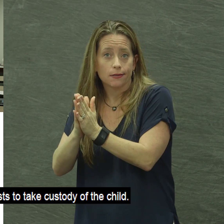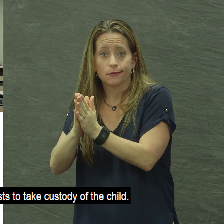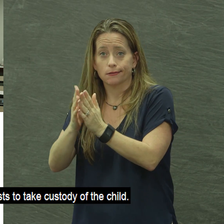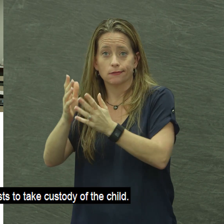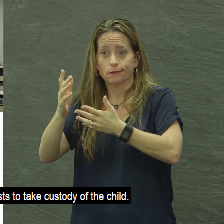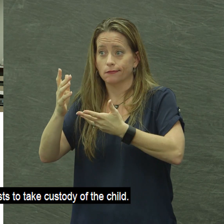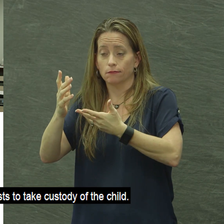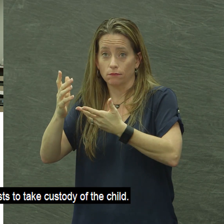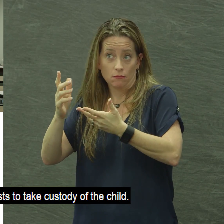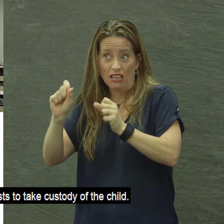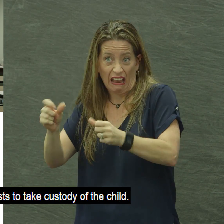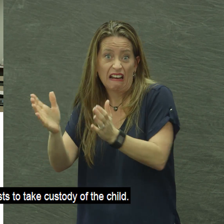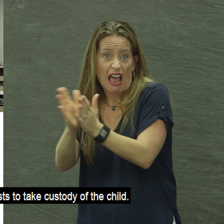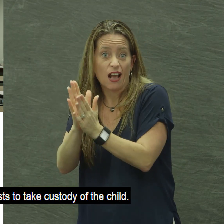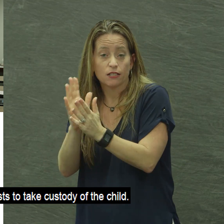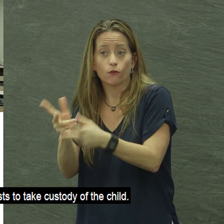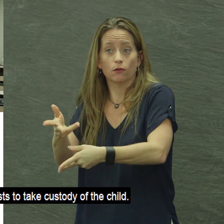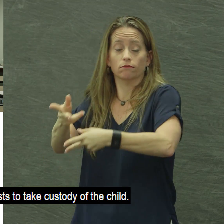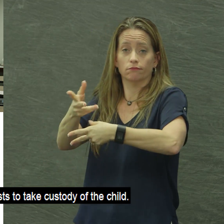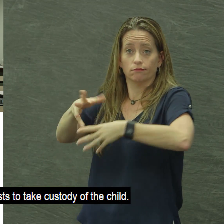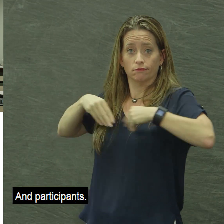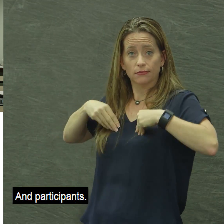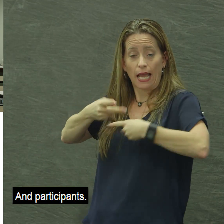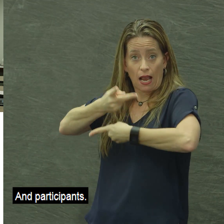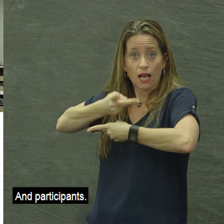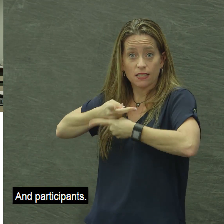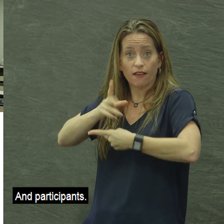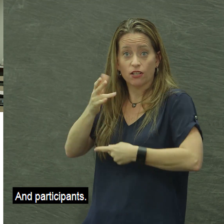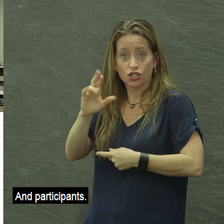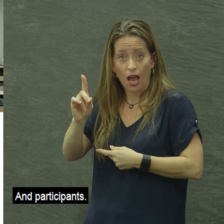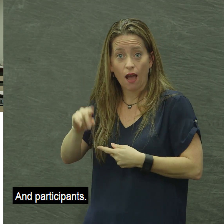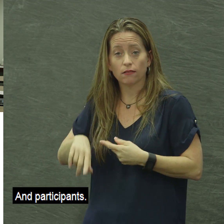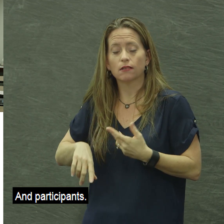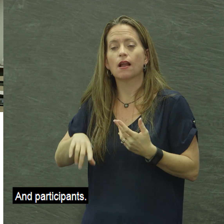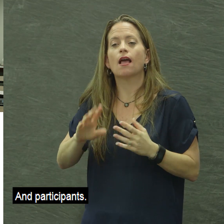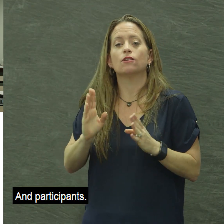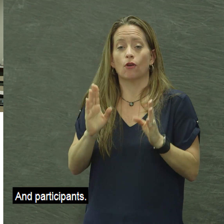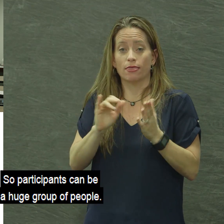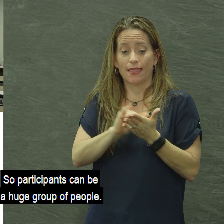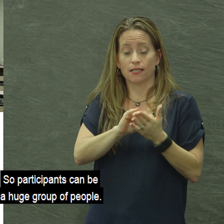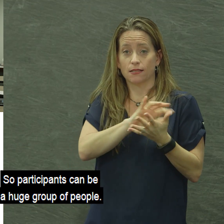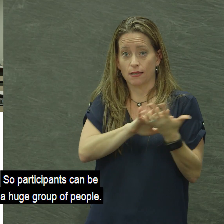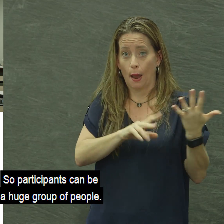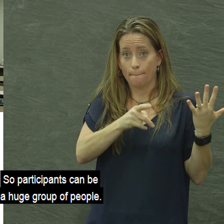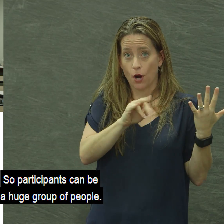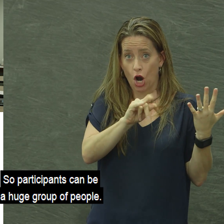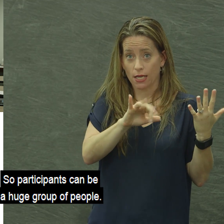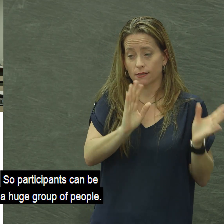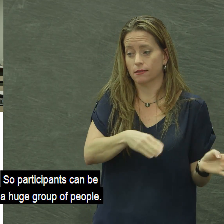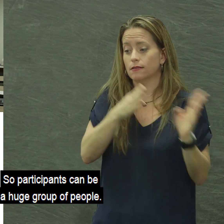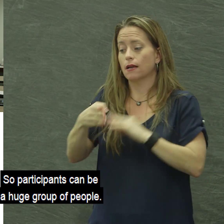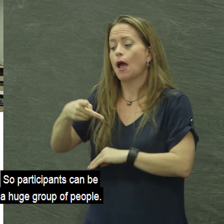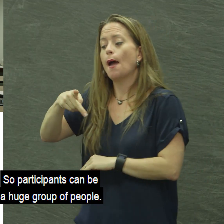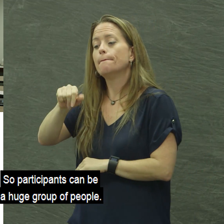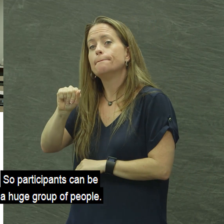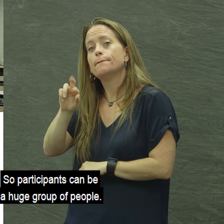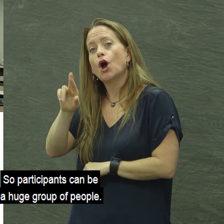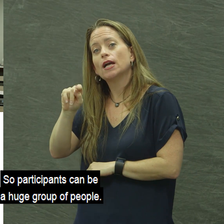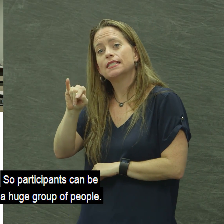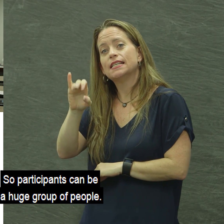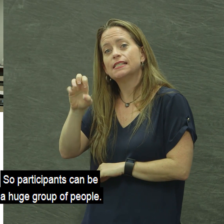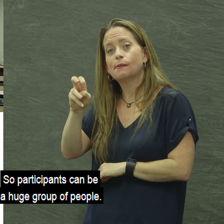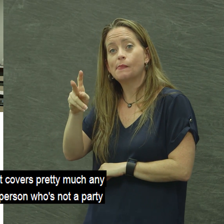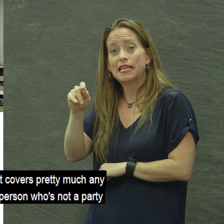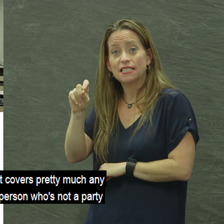request to take custody of the child. And participants. So participants can be a huge group of